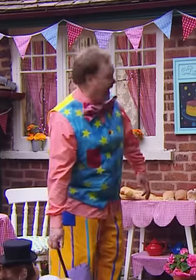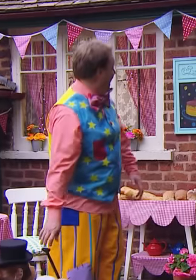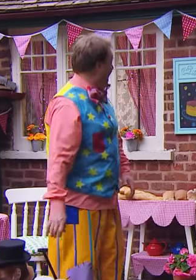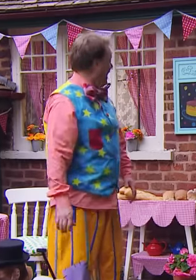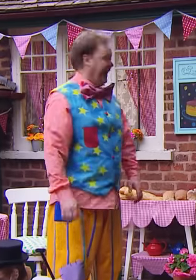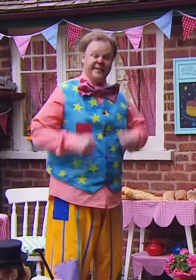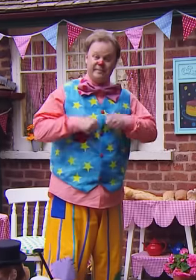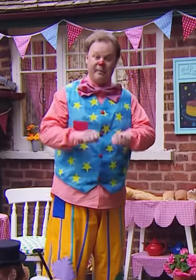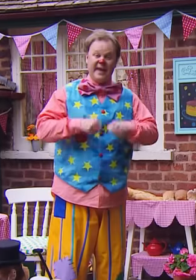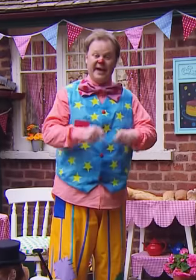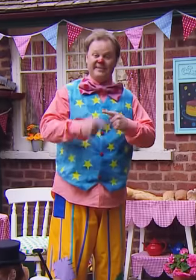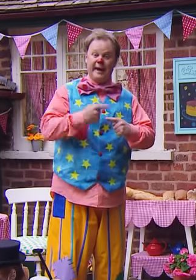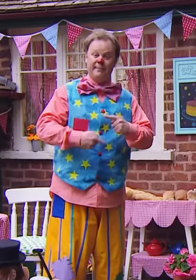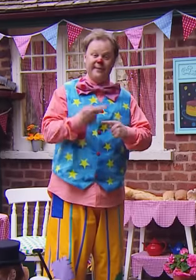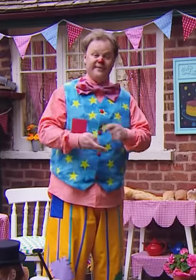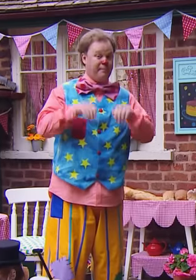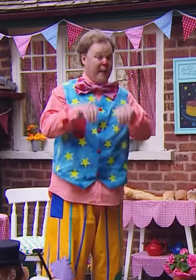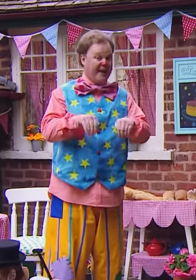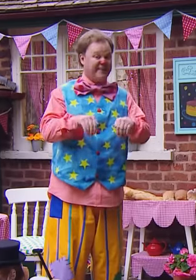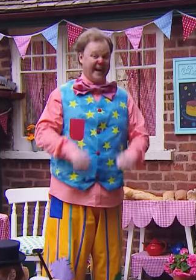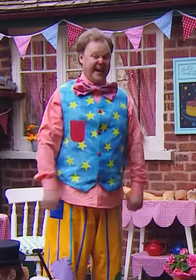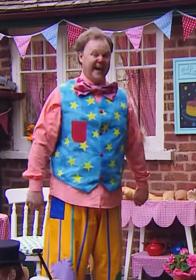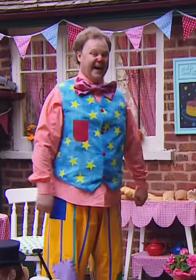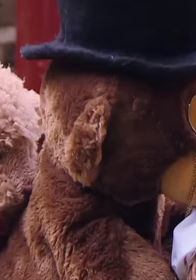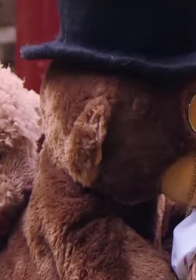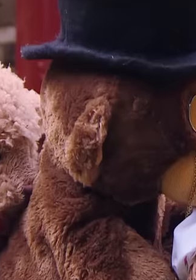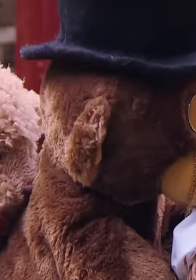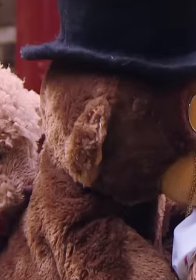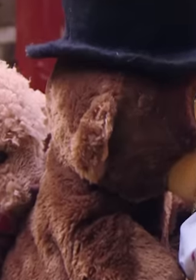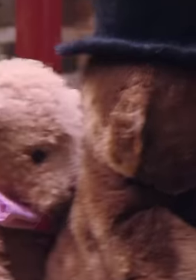Aha! It's Baker Tumble's Bakery! Come on!